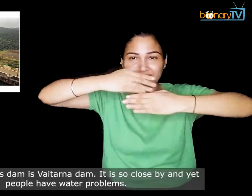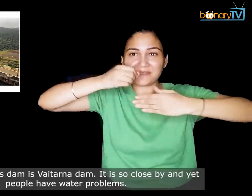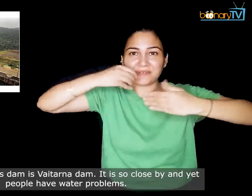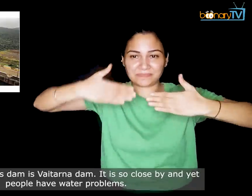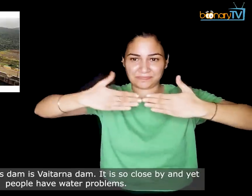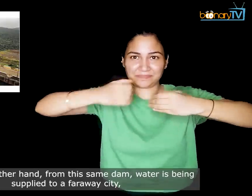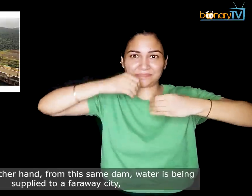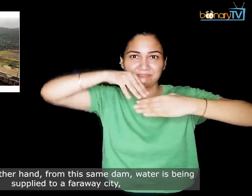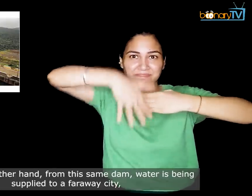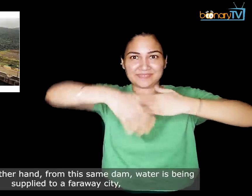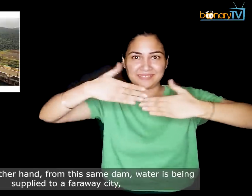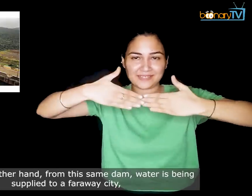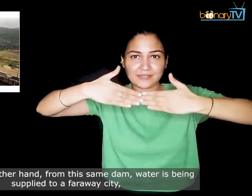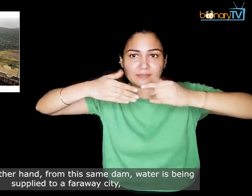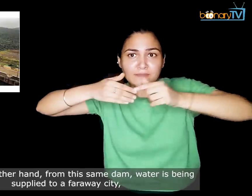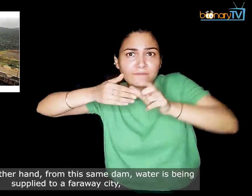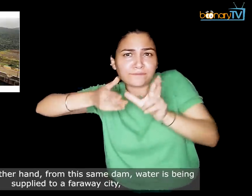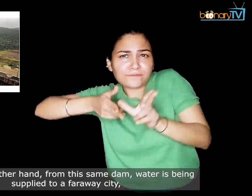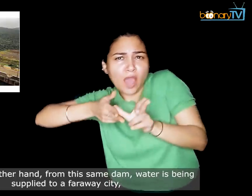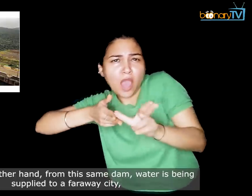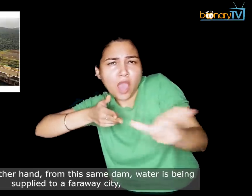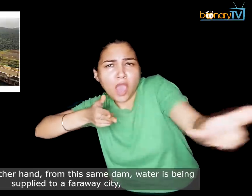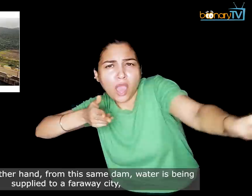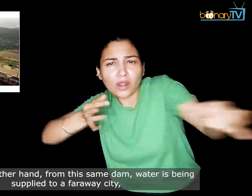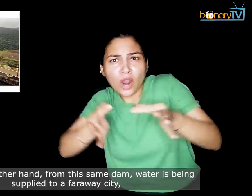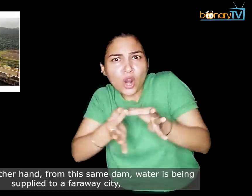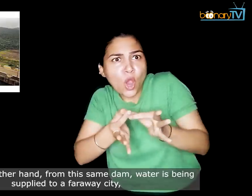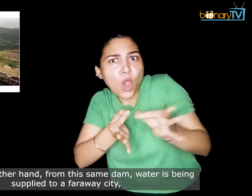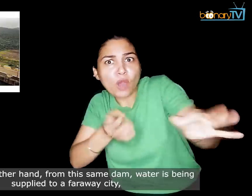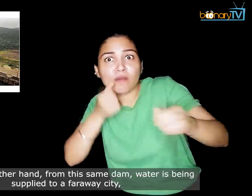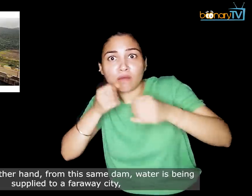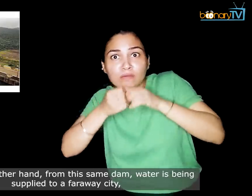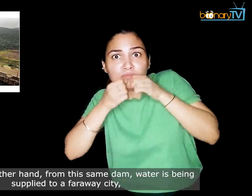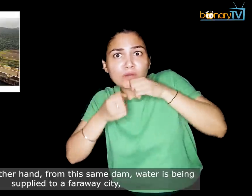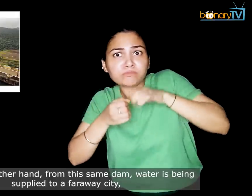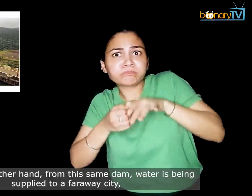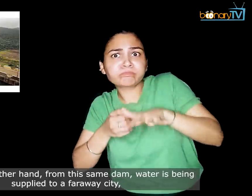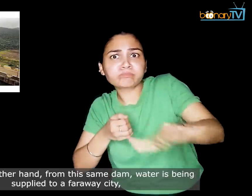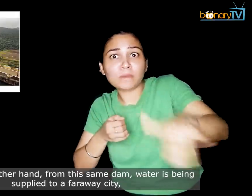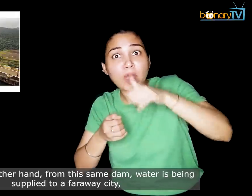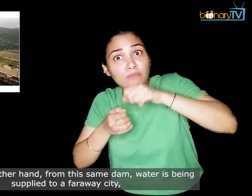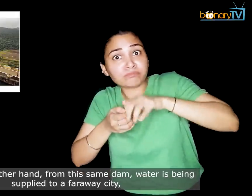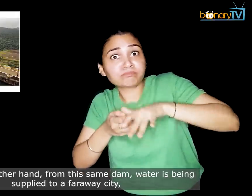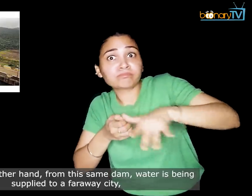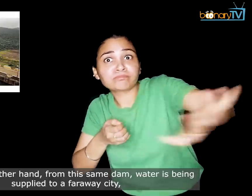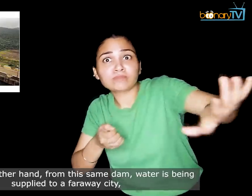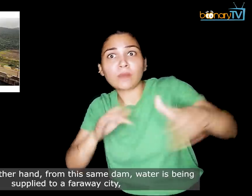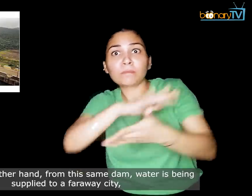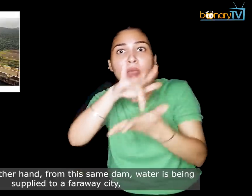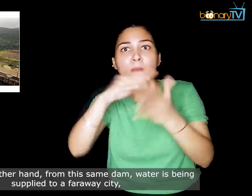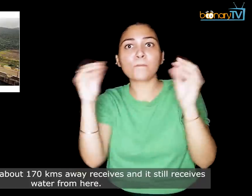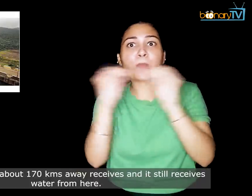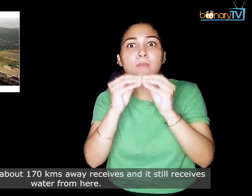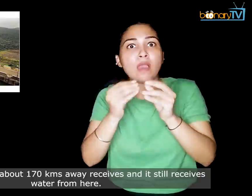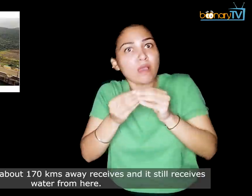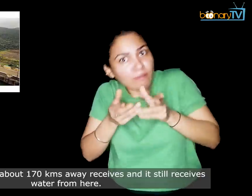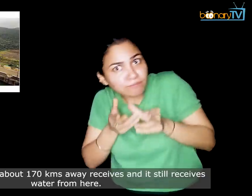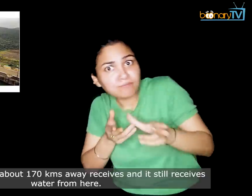problems. While on the other hand, from this same dam, water is being supplied to a faraway city, Mumbai,